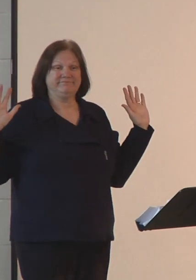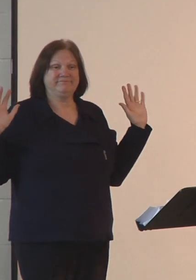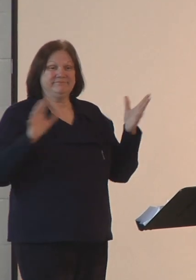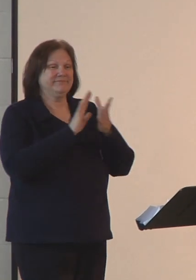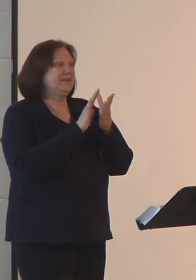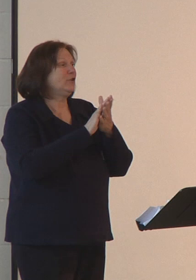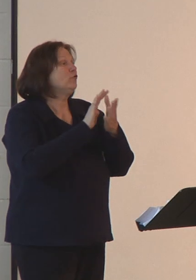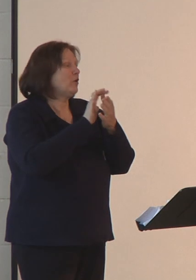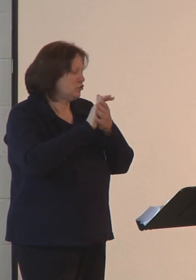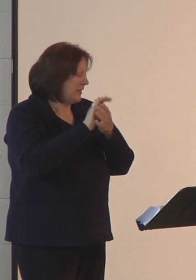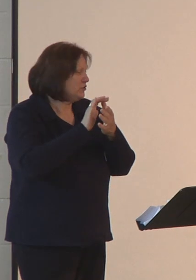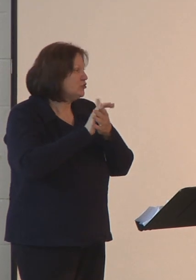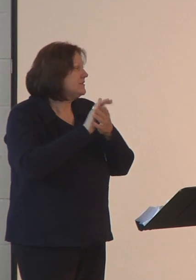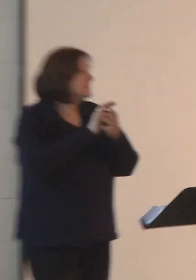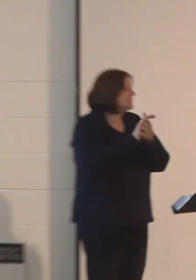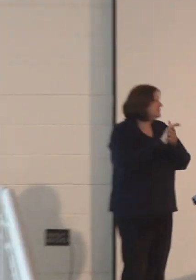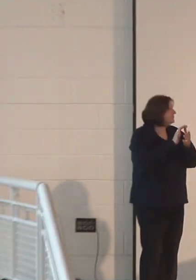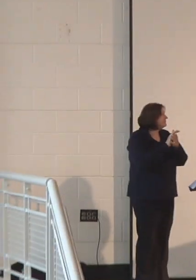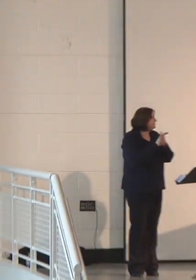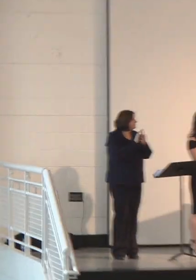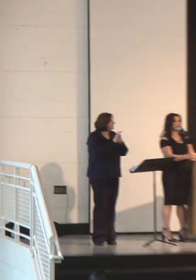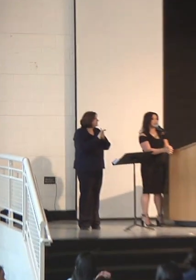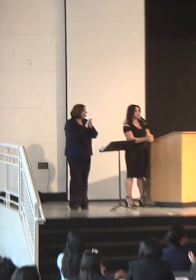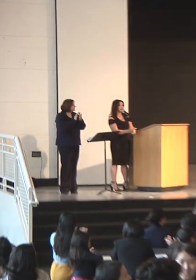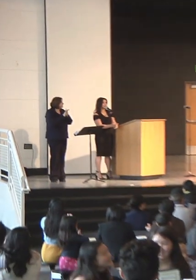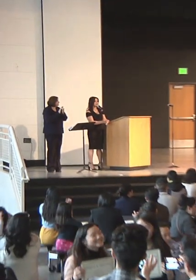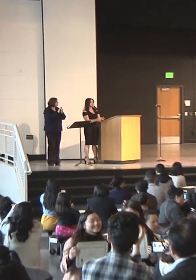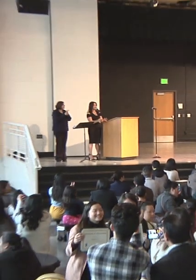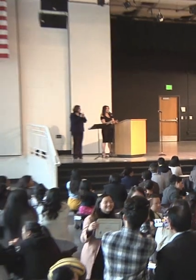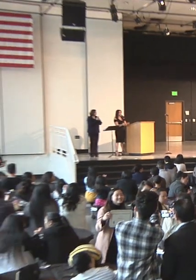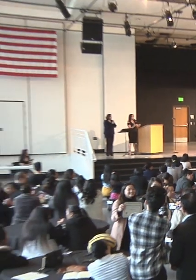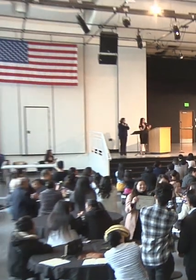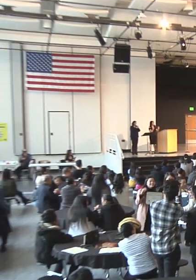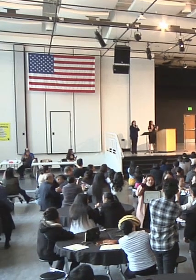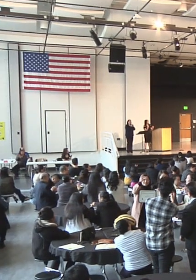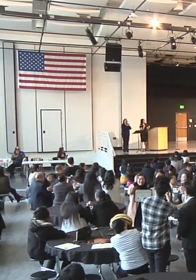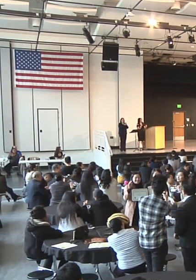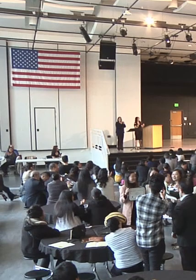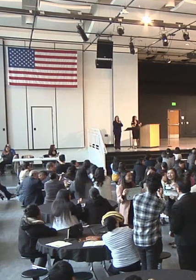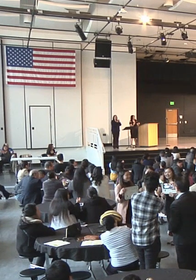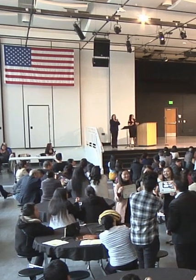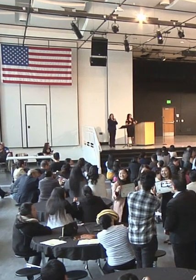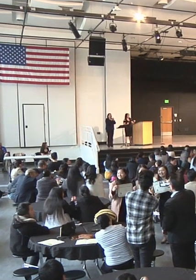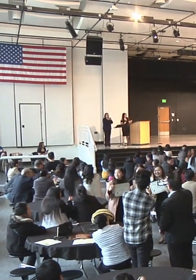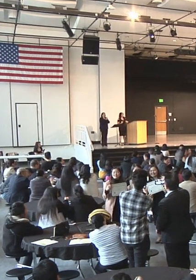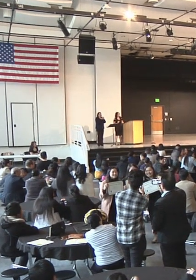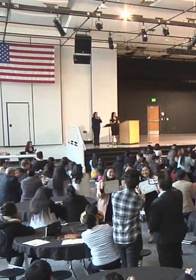Again, congratulations, graduates. This will be all. This will conclude our program for today, just for the ceremony part,